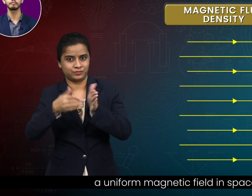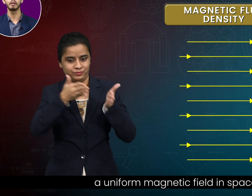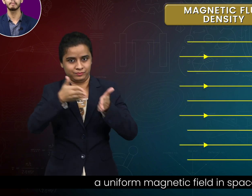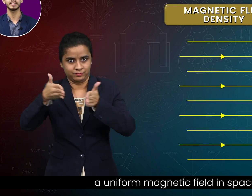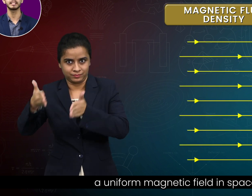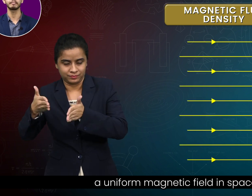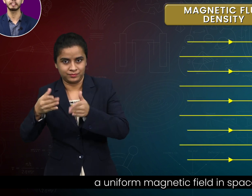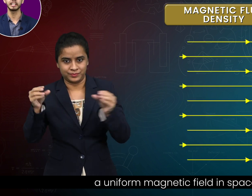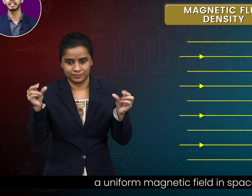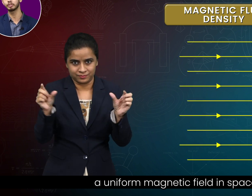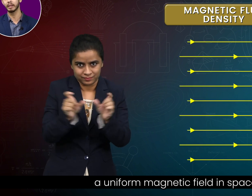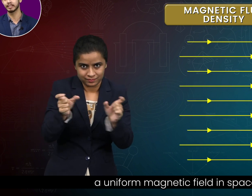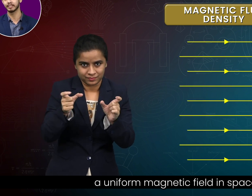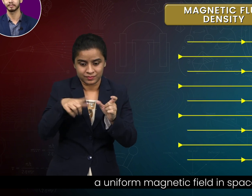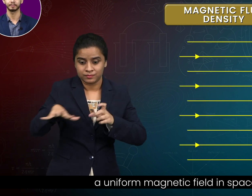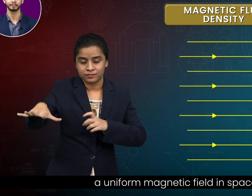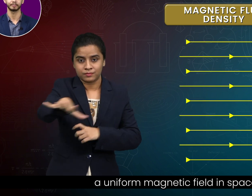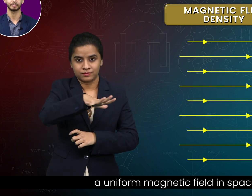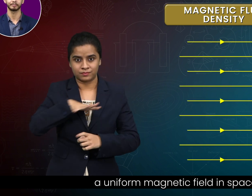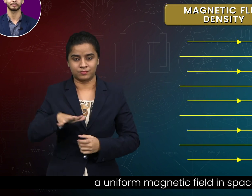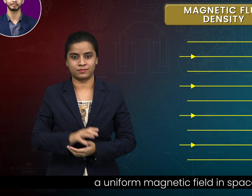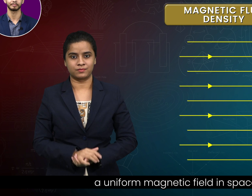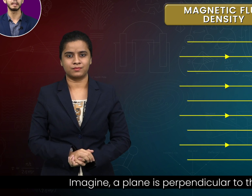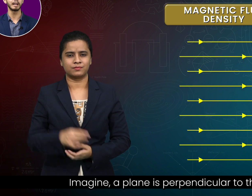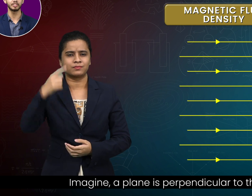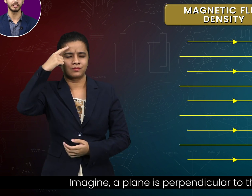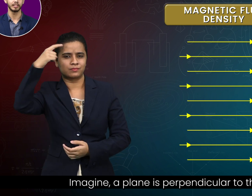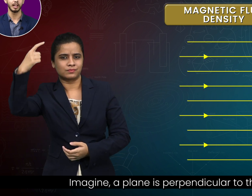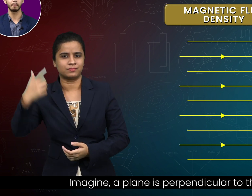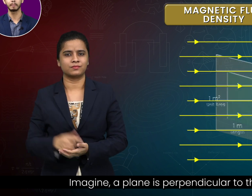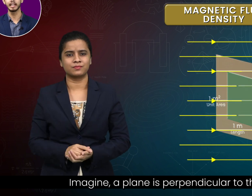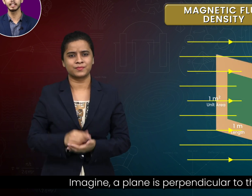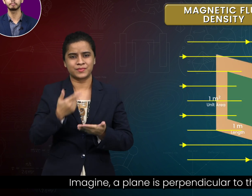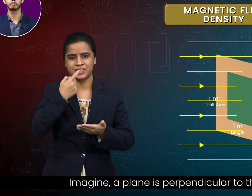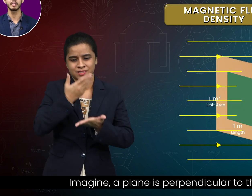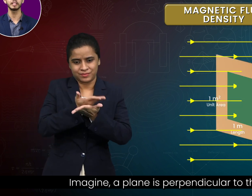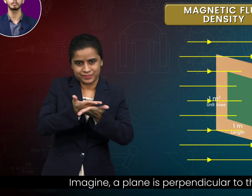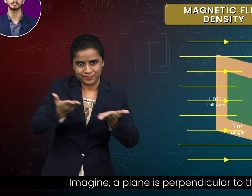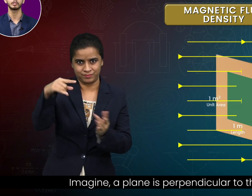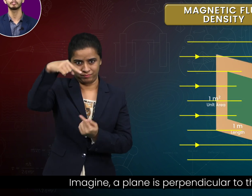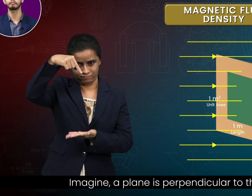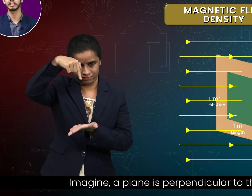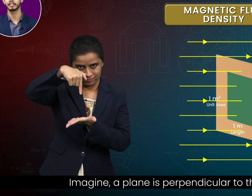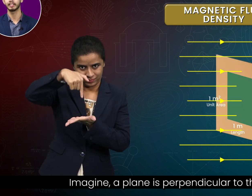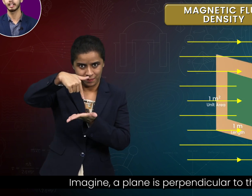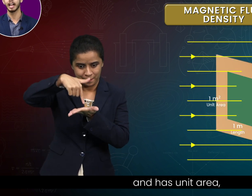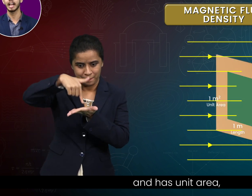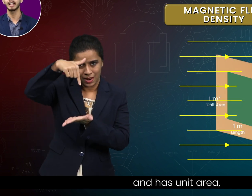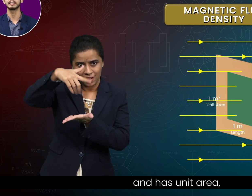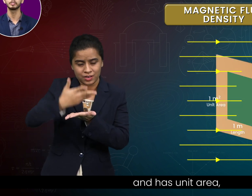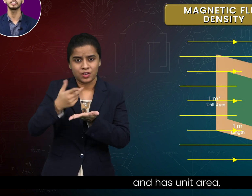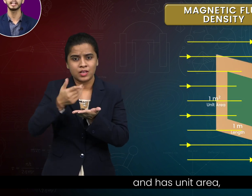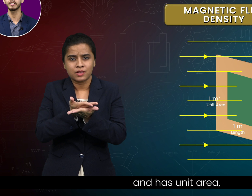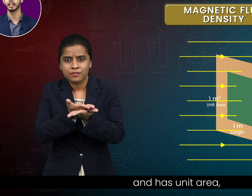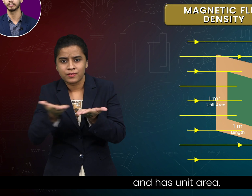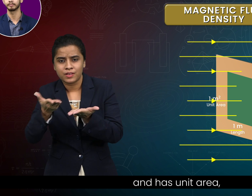a uniform magnetic field in space. Imagine a plane is perpendicular to the field and